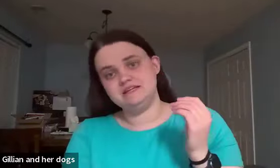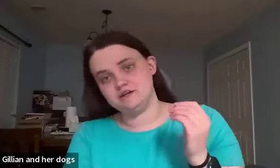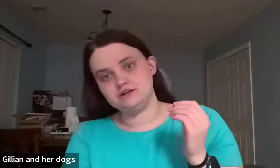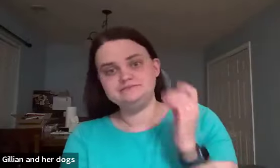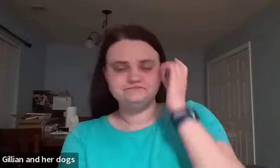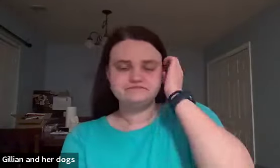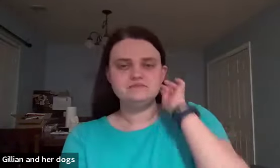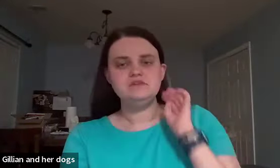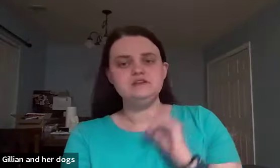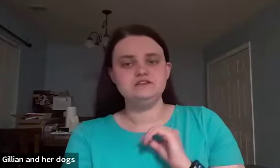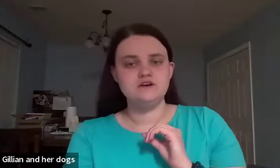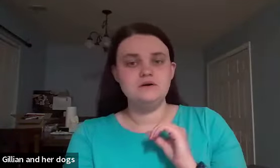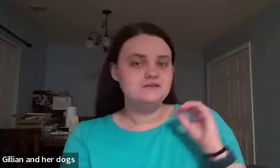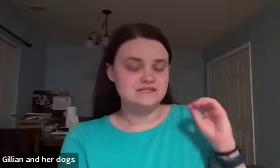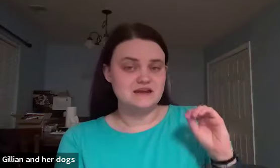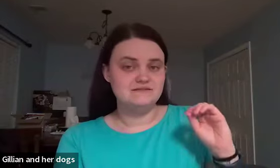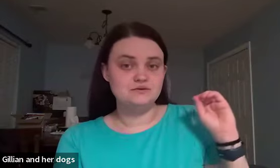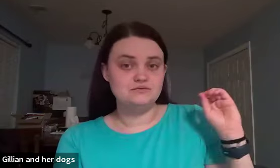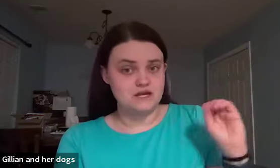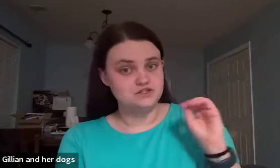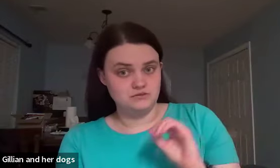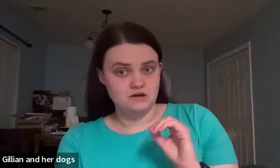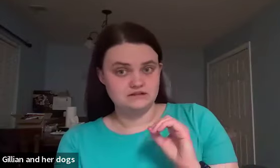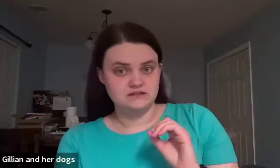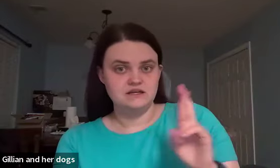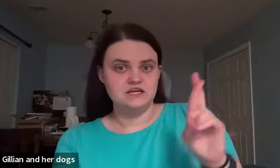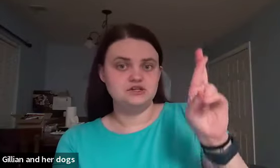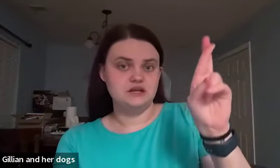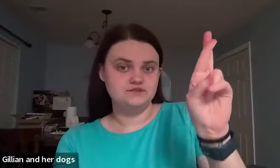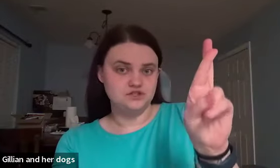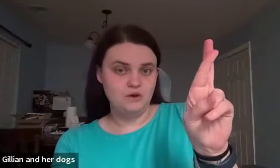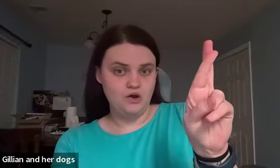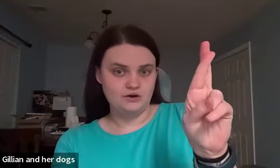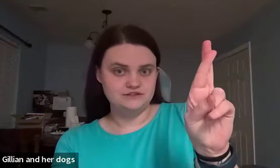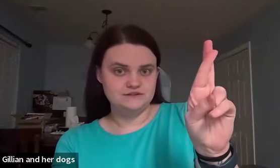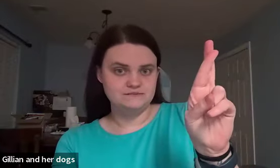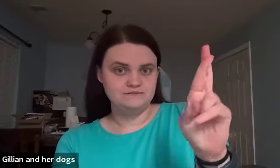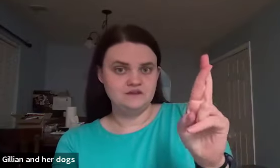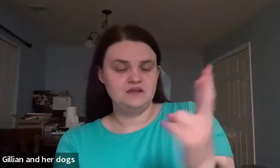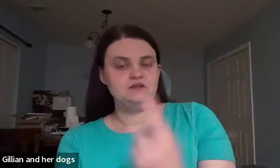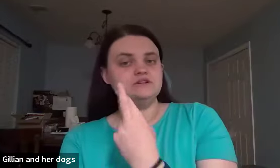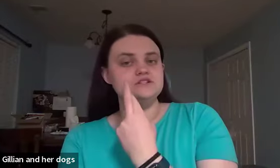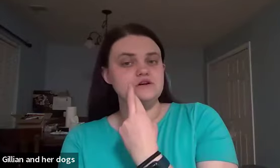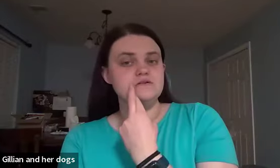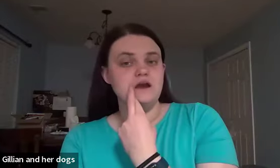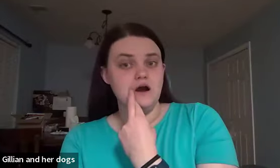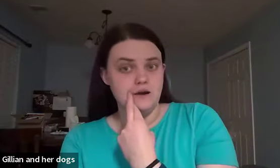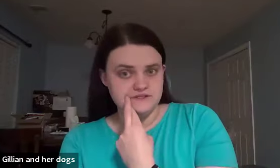to dinner. So the sign for restaurant is you're going to have two R's. You're going to start on the